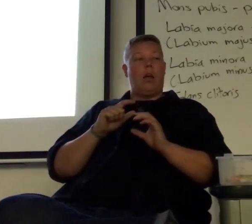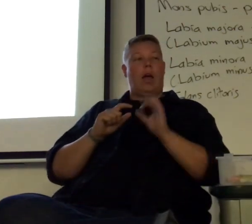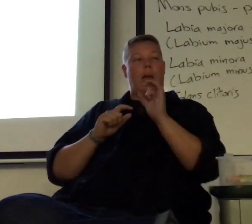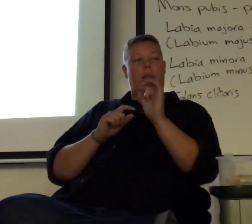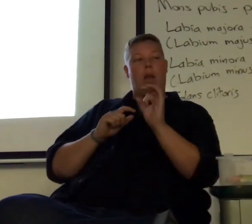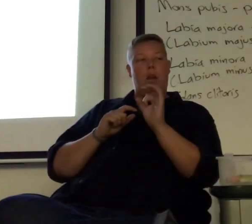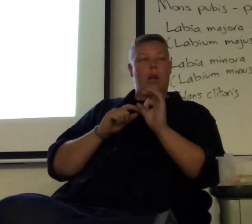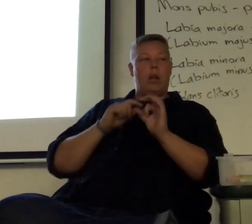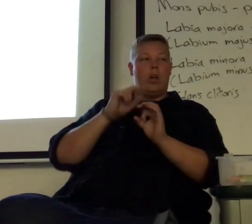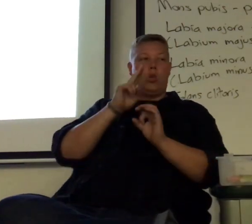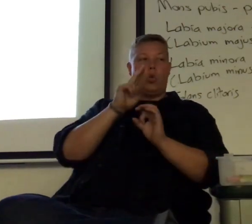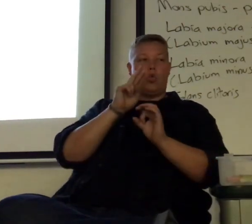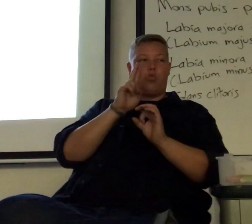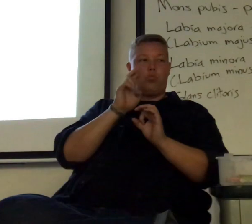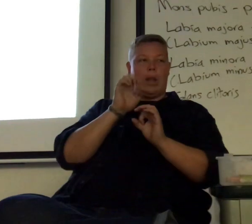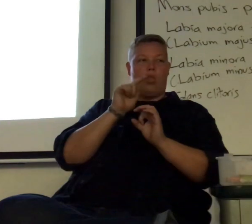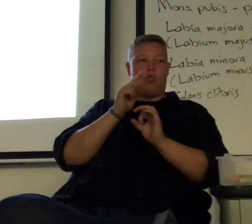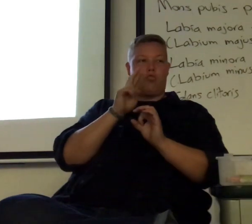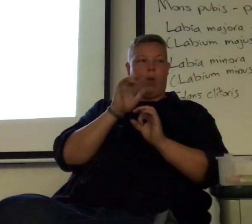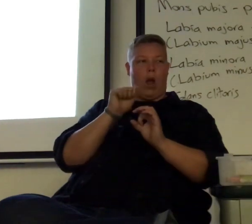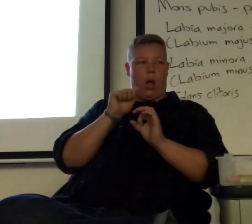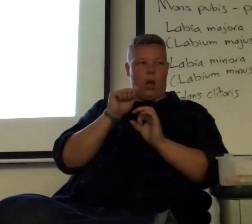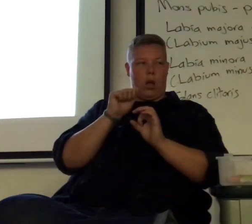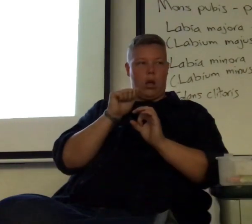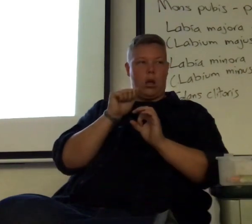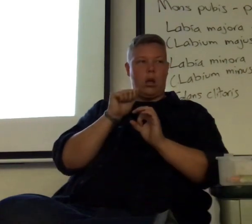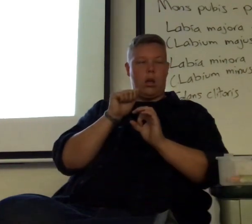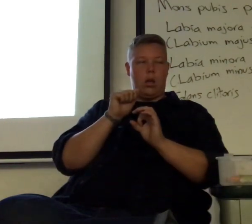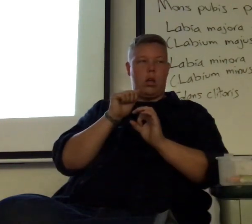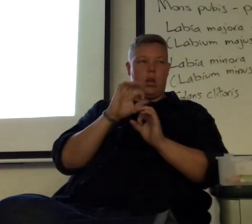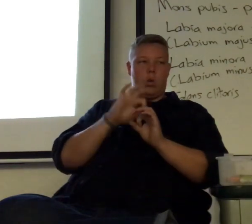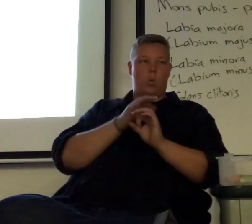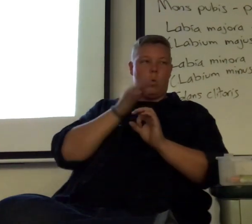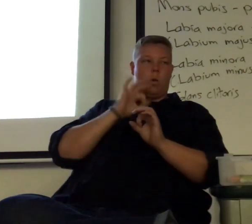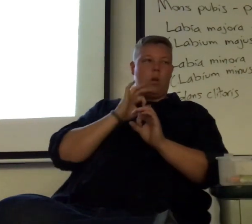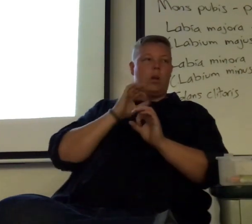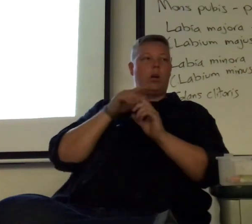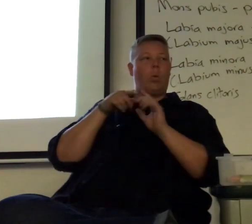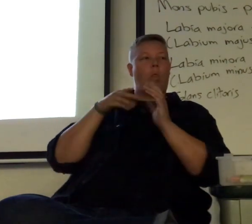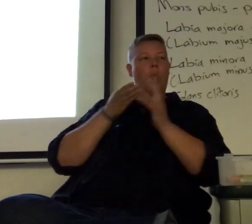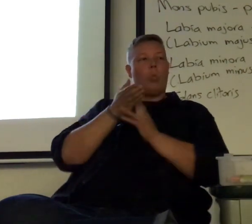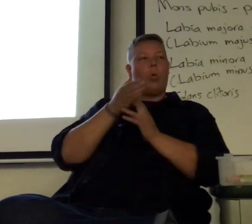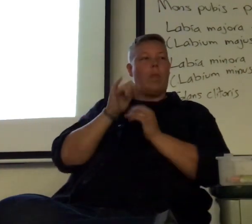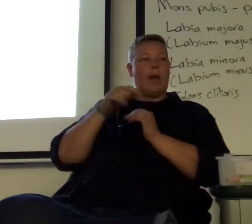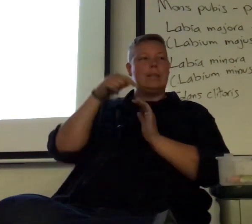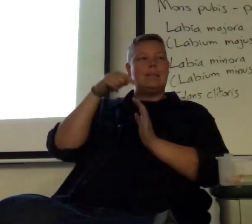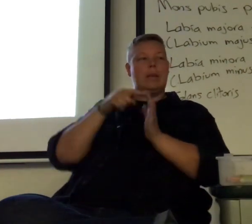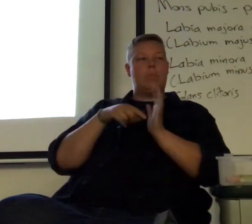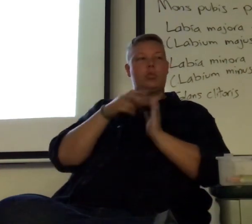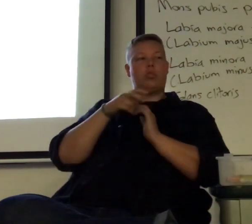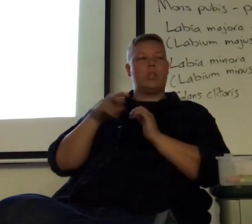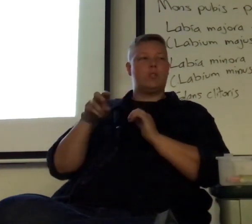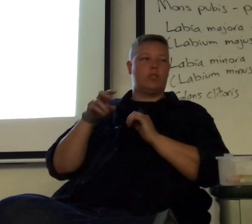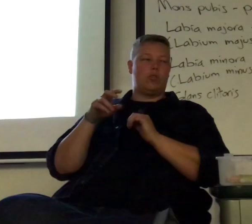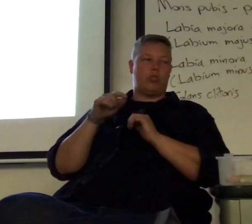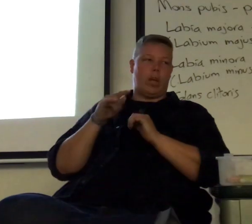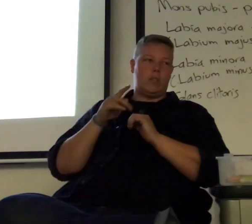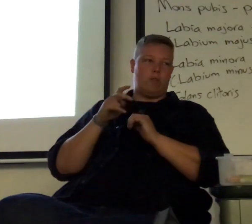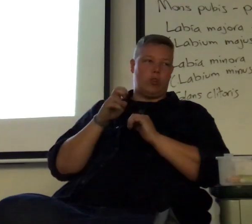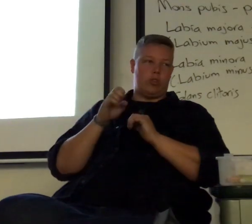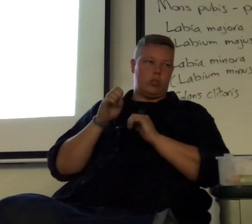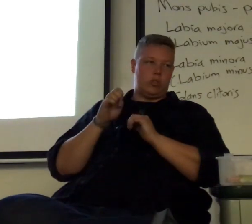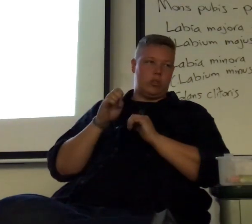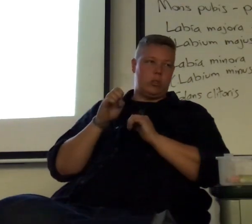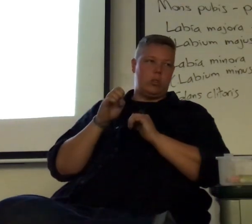that the urethra, going through the UG diaphragm or the deep transverse perineal. So that's what you can see there. This is the